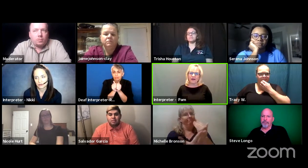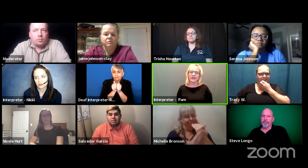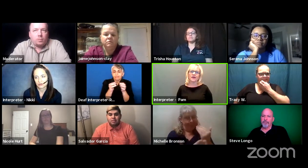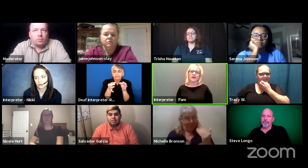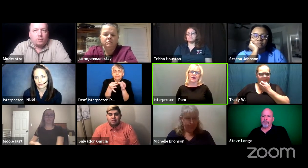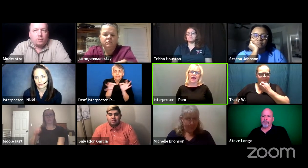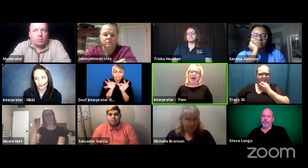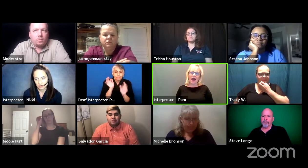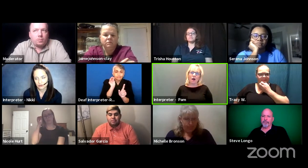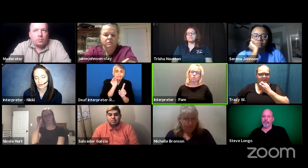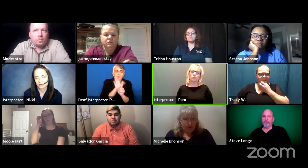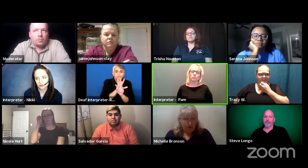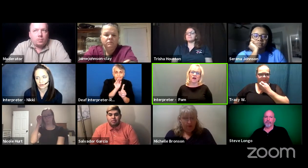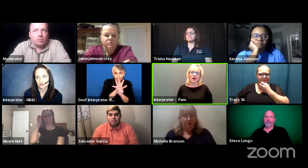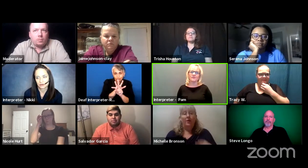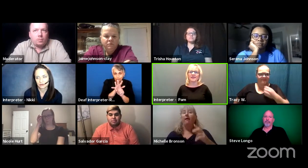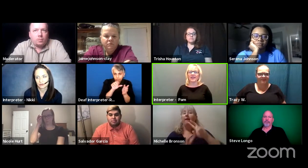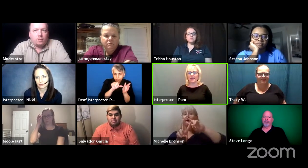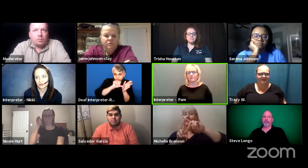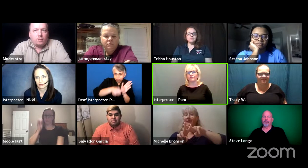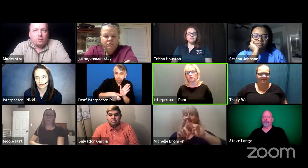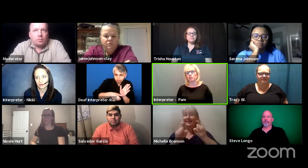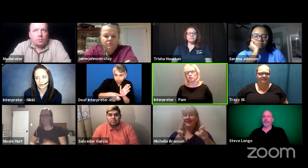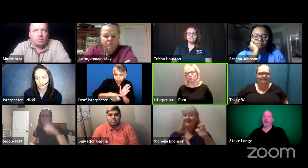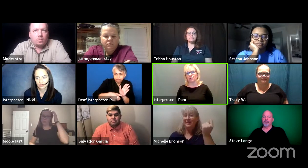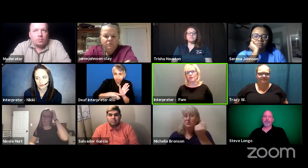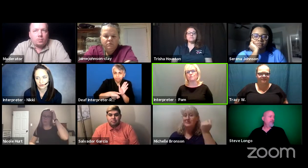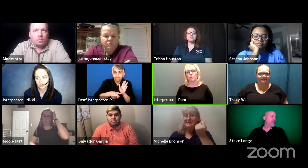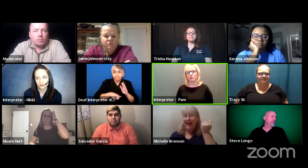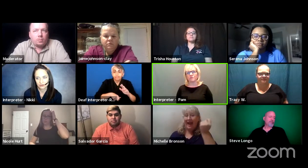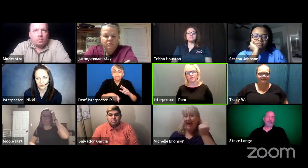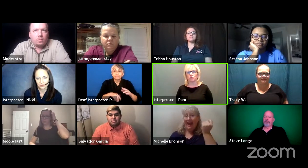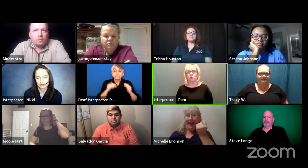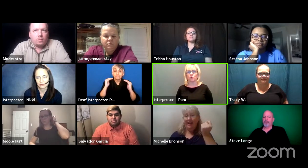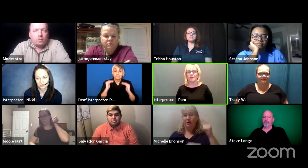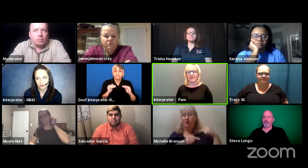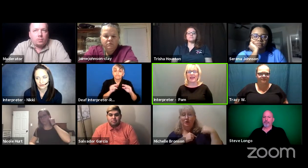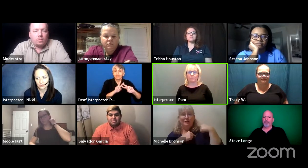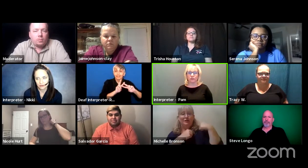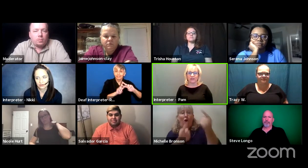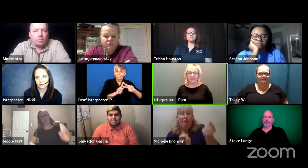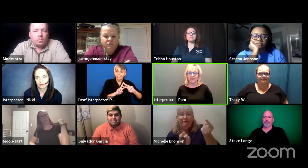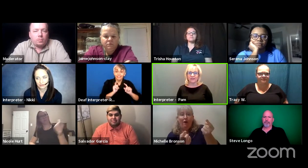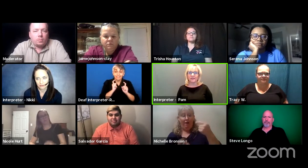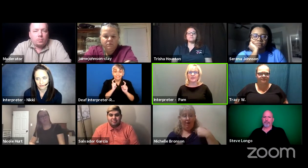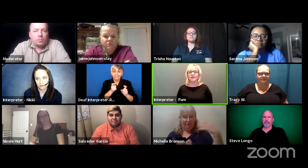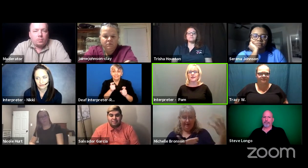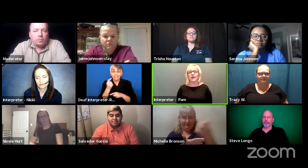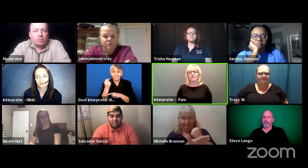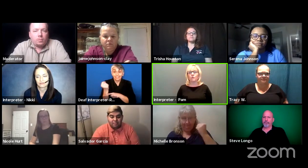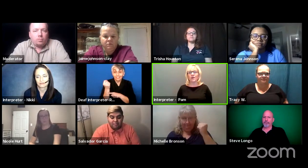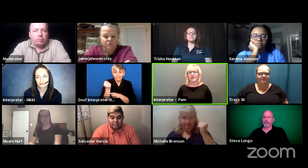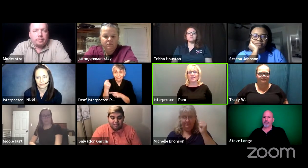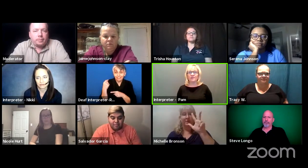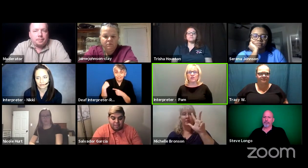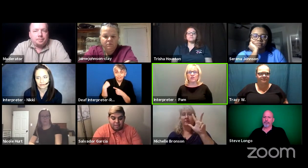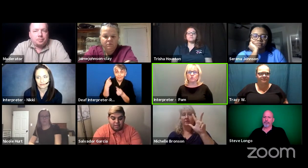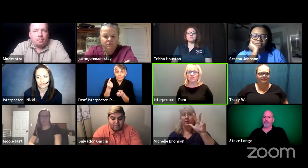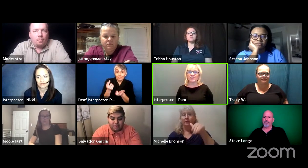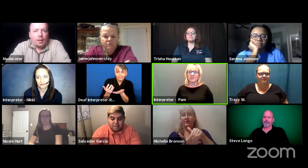on how to love and care for those children. Both of those will be captioned. For Giving Tuesday,